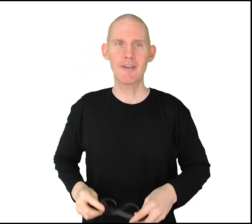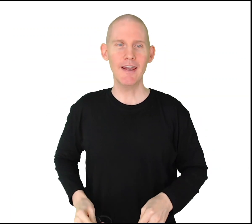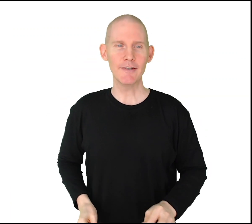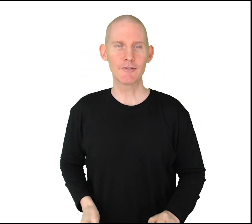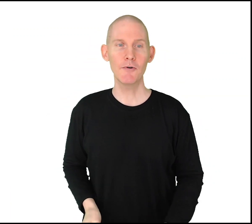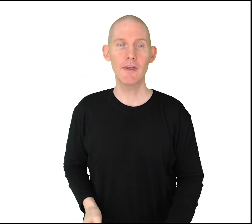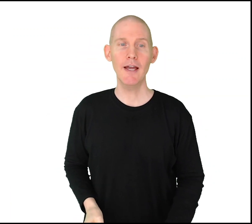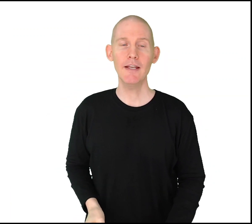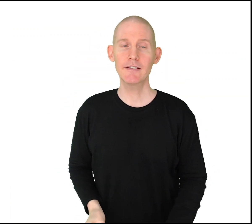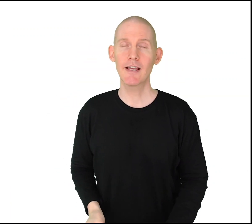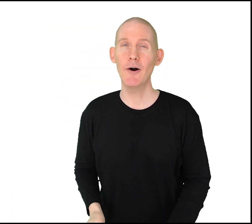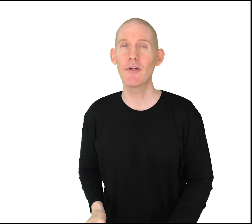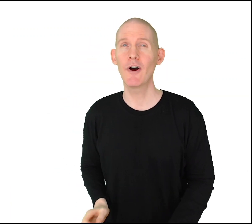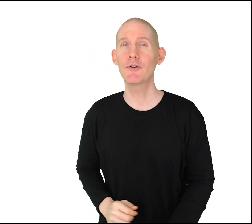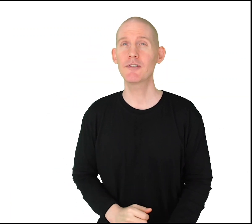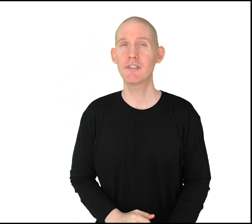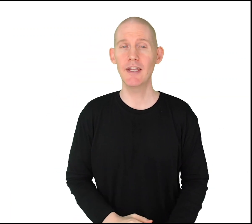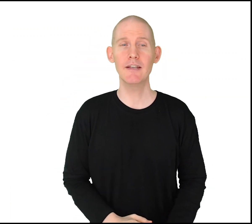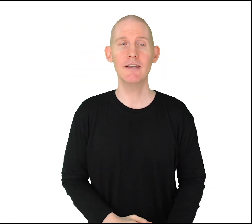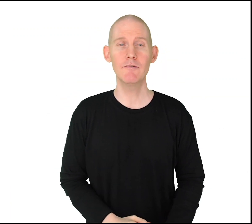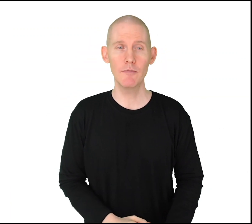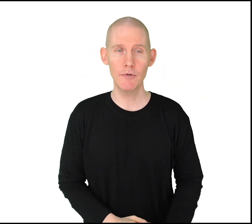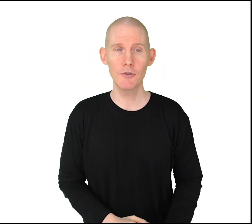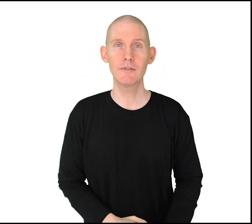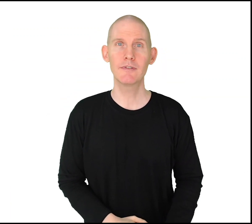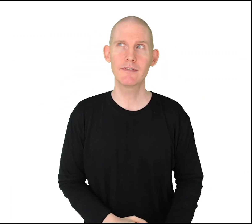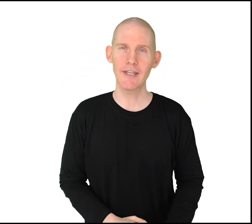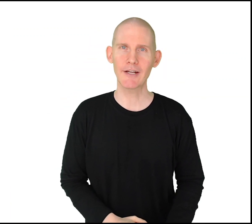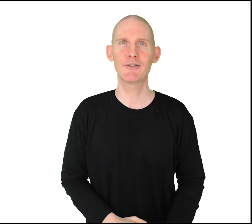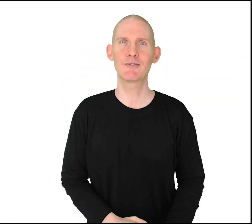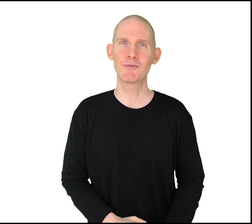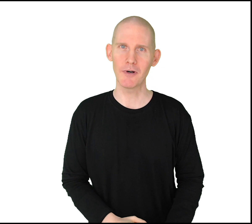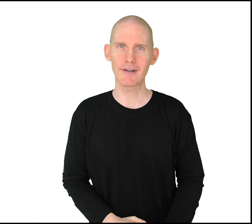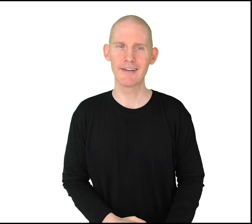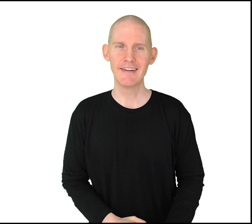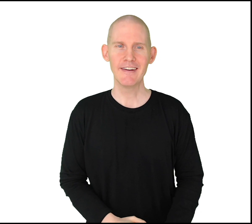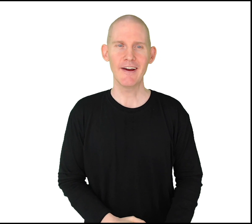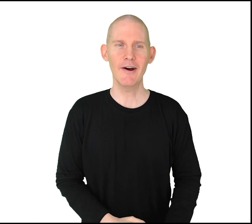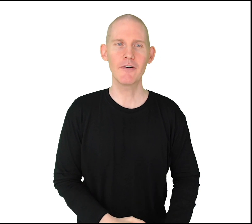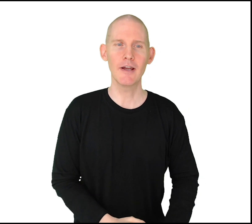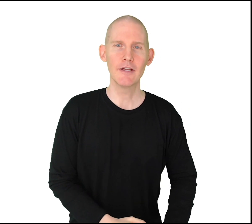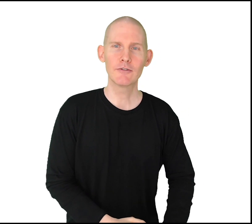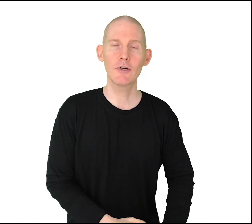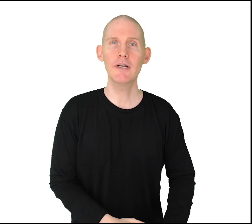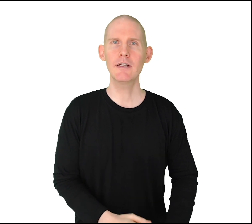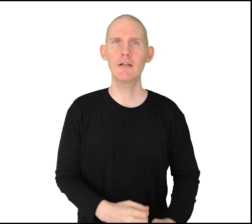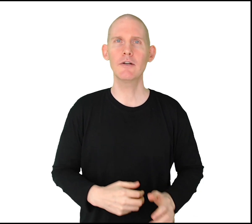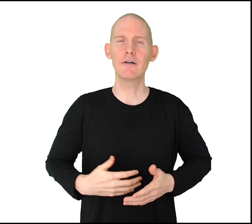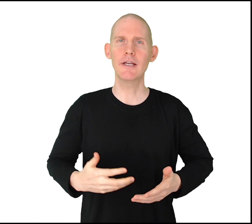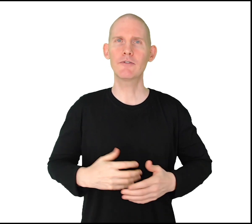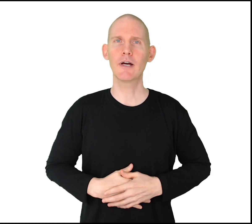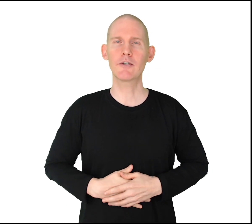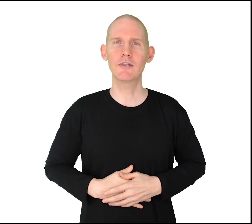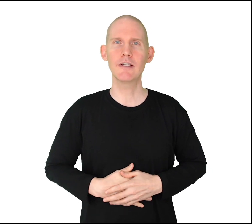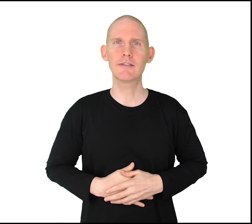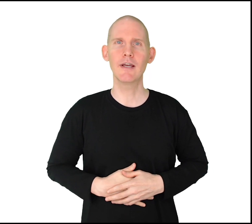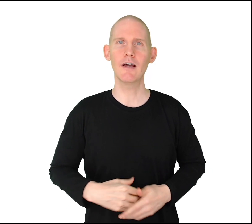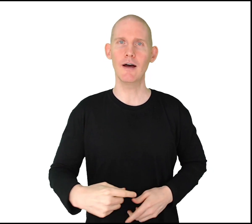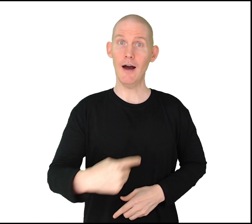Okay, so that is how the understanding review sections work. All right, so I did a little introduction. I said,